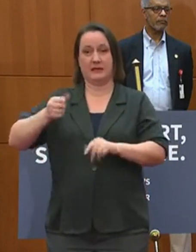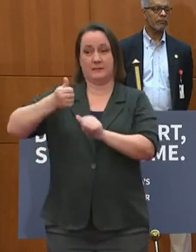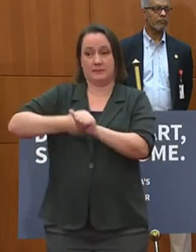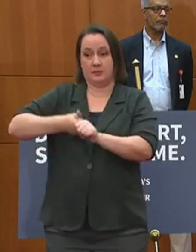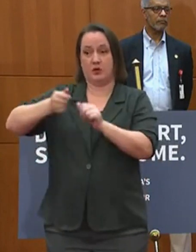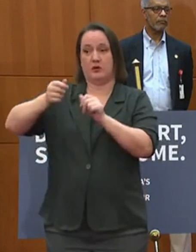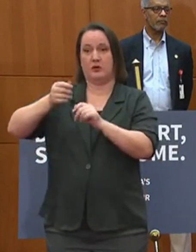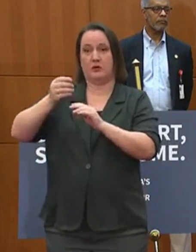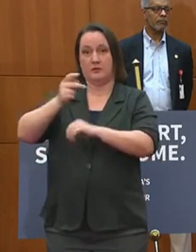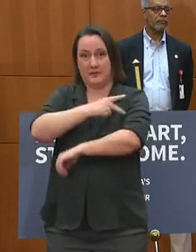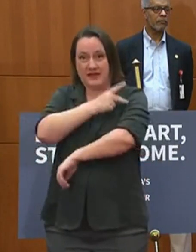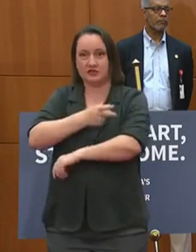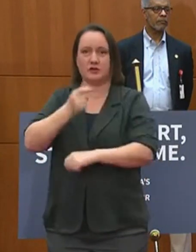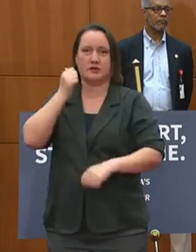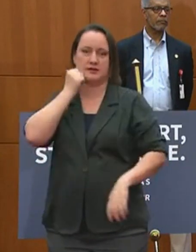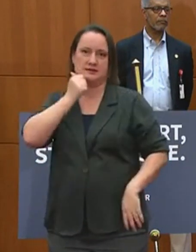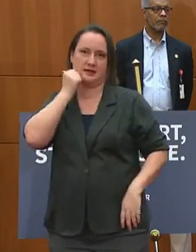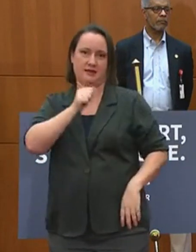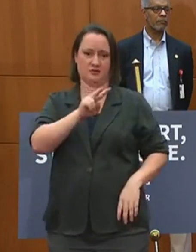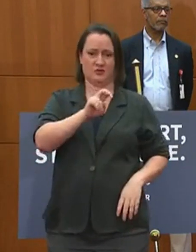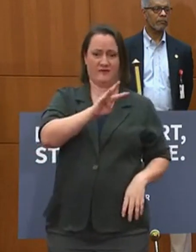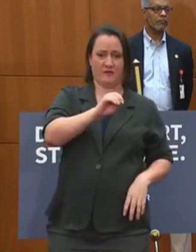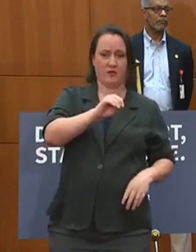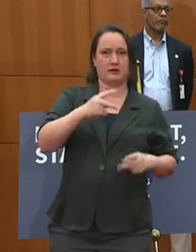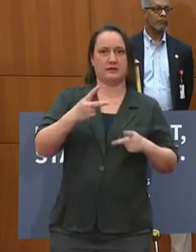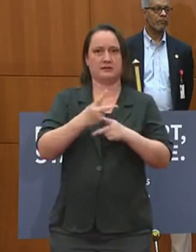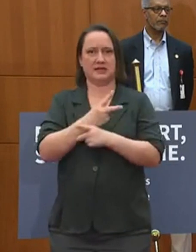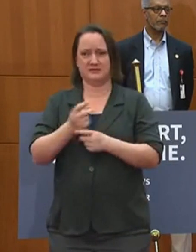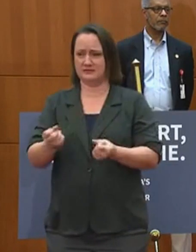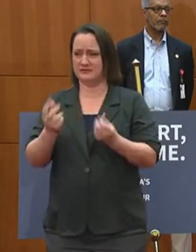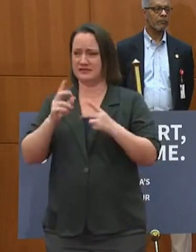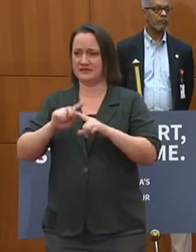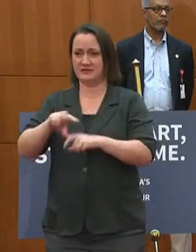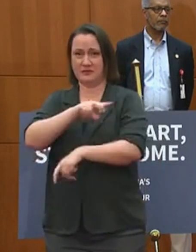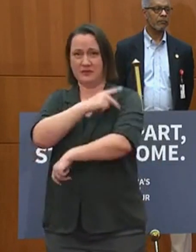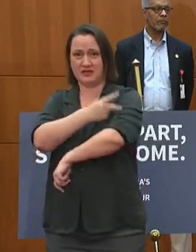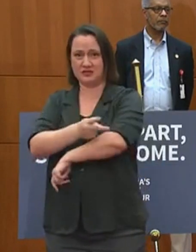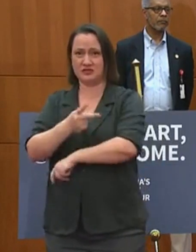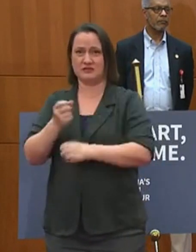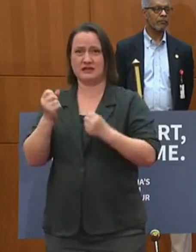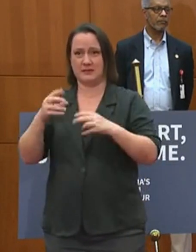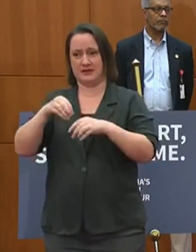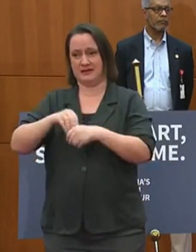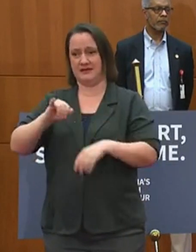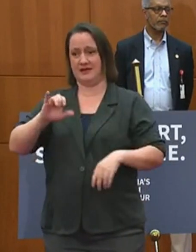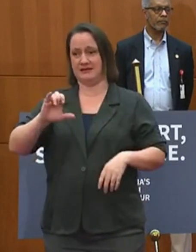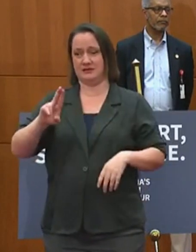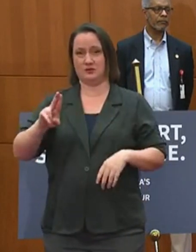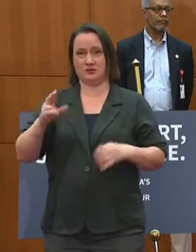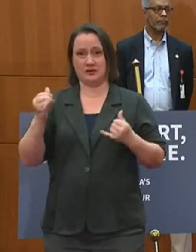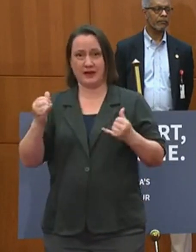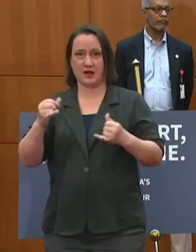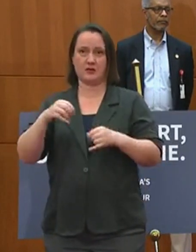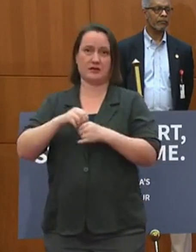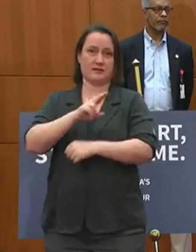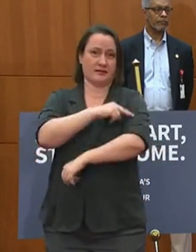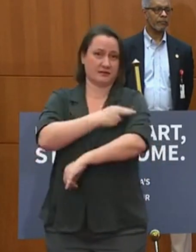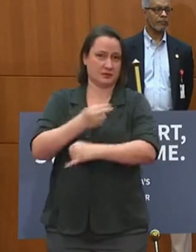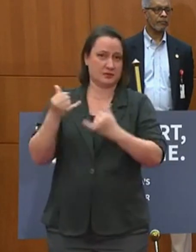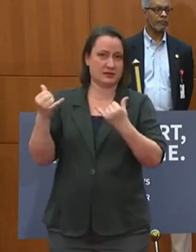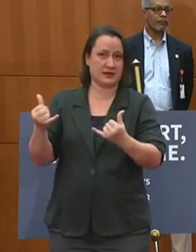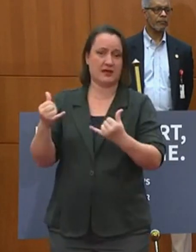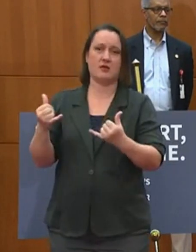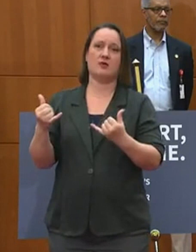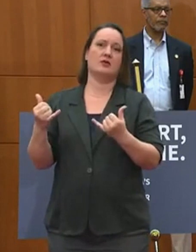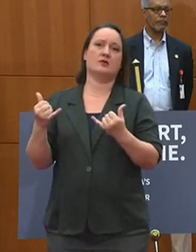patient a day. So you multiply that, as was said earlier, the number of individuals we have in hospitals now, the number